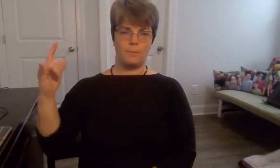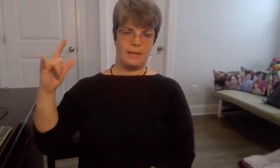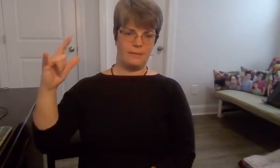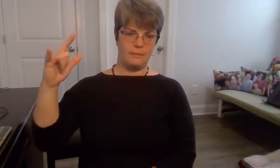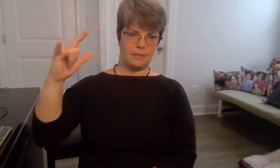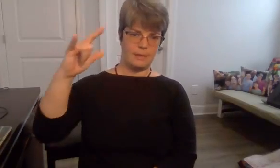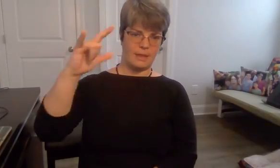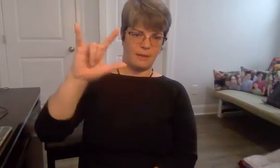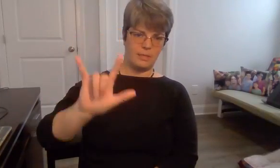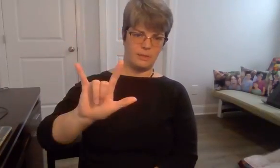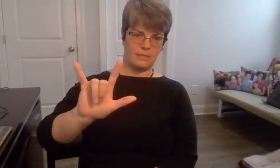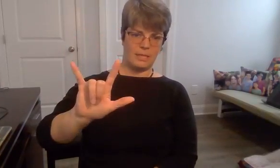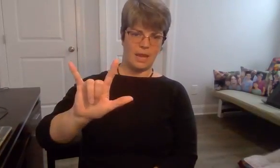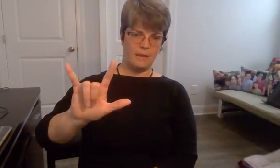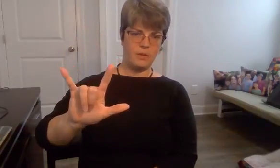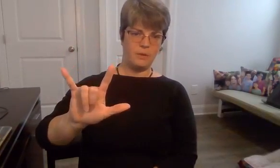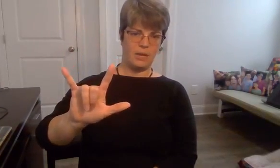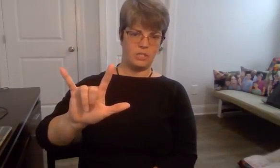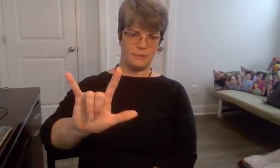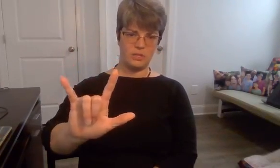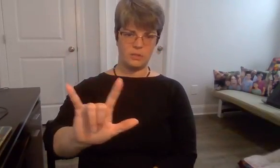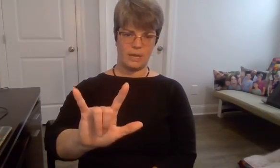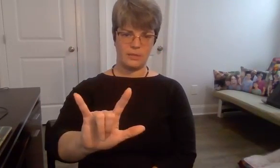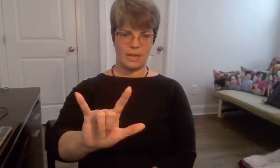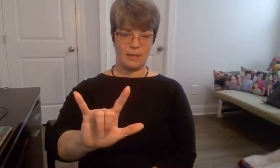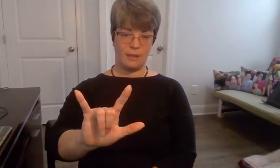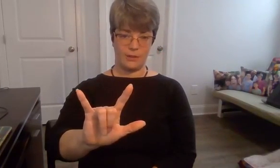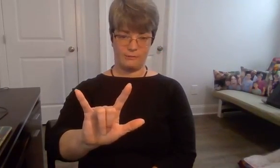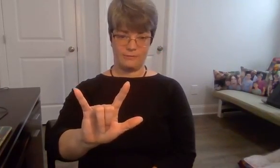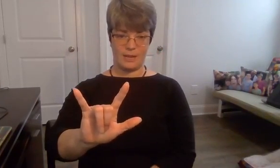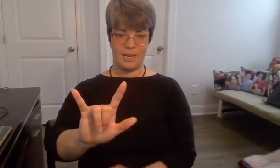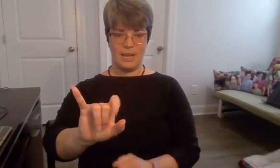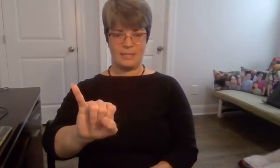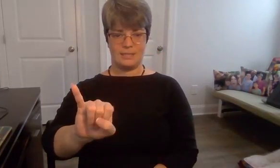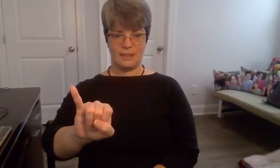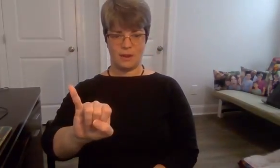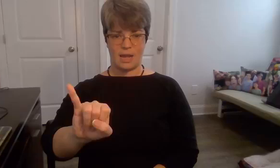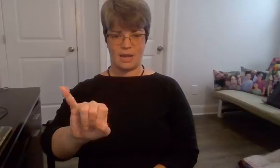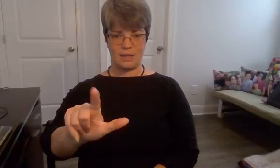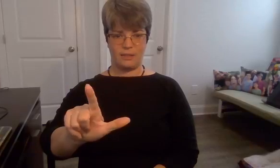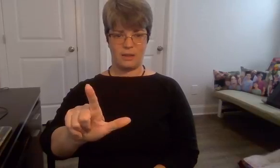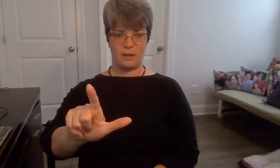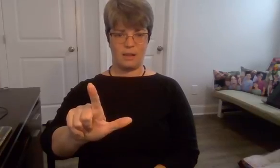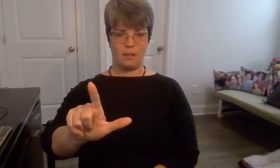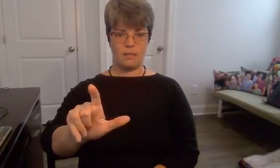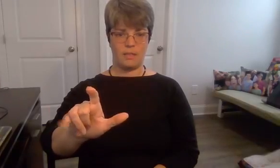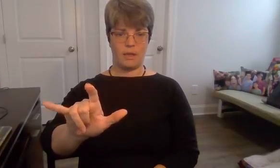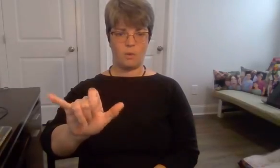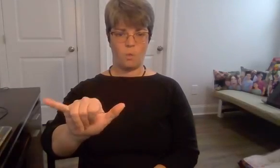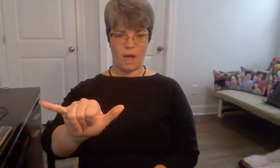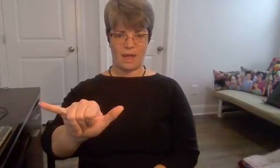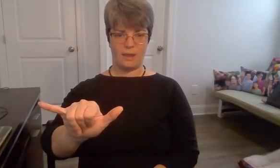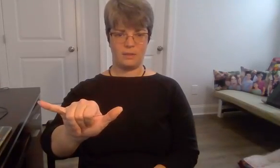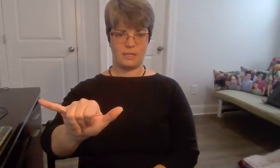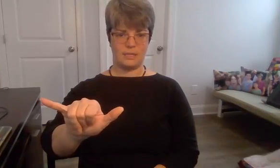Airplane, we talked about that one. So it's the I love you handshake. This is also how you sign I love you, right? It's the letter I, the letter L, and the letter Y all stuck